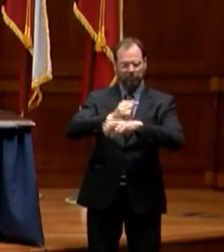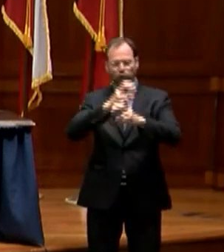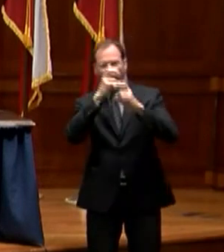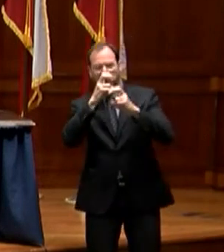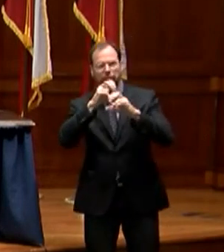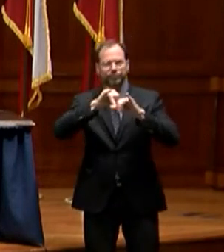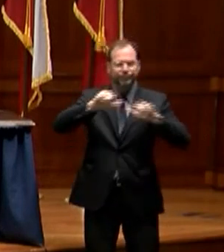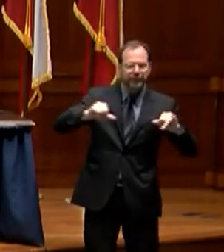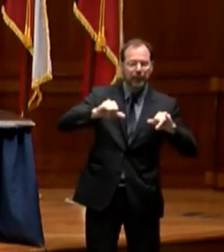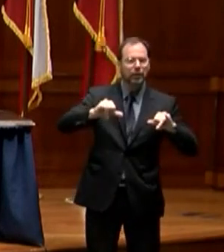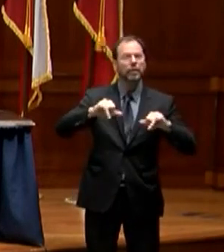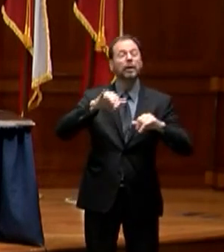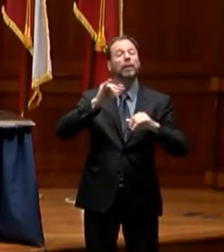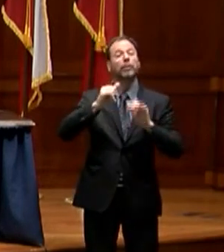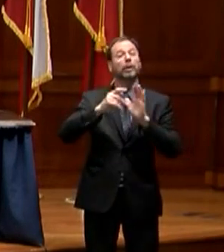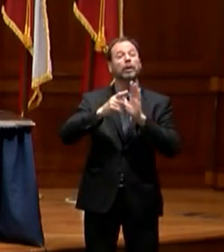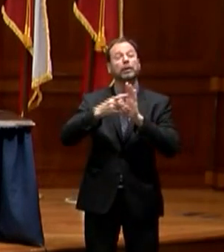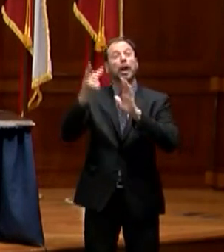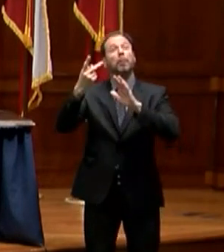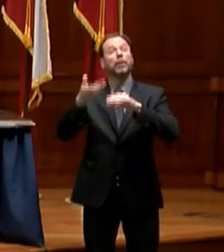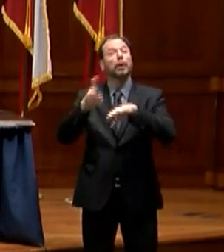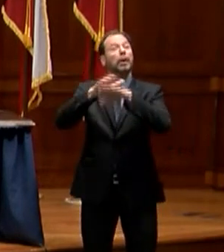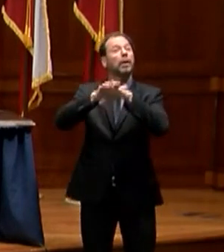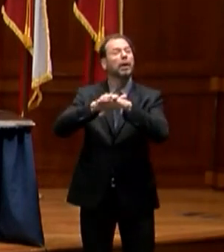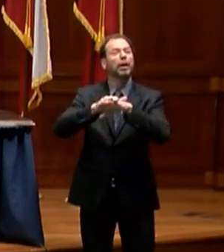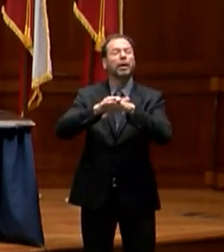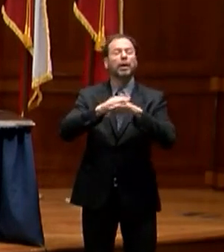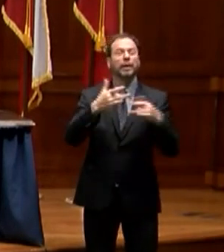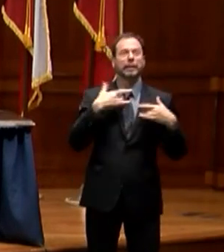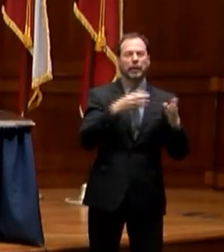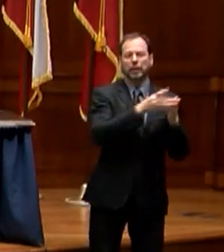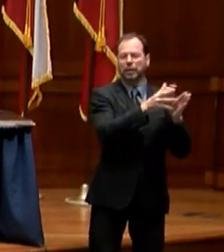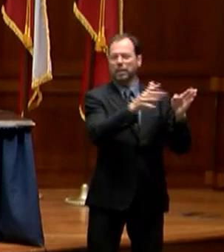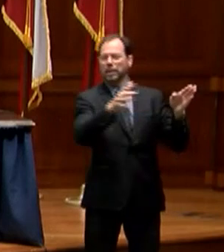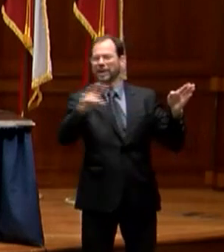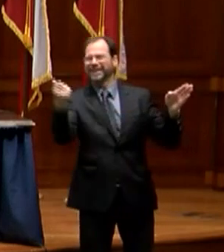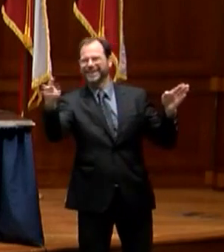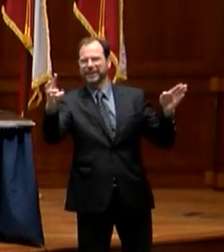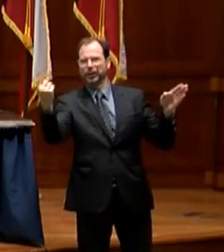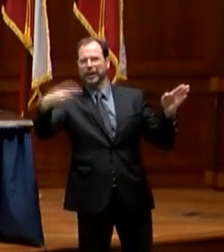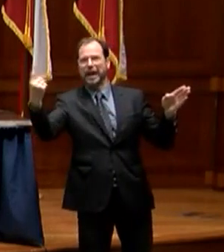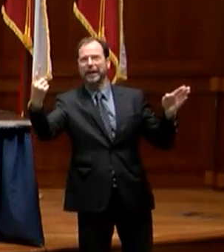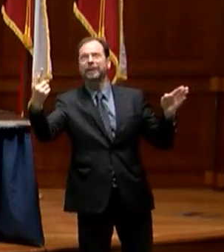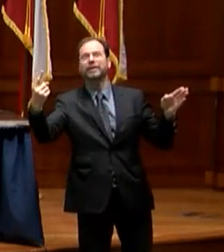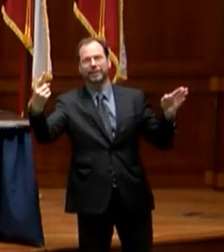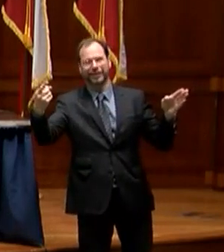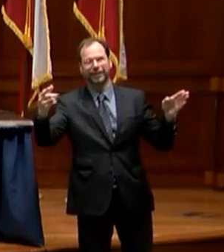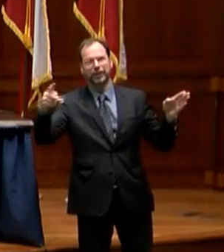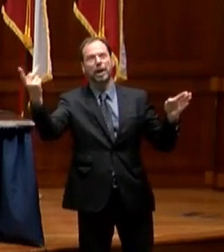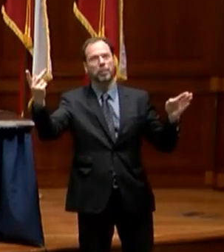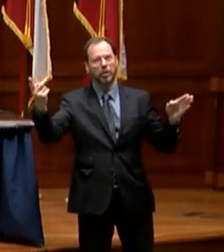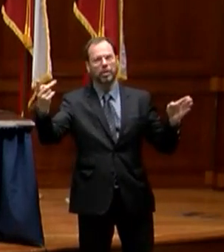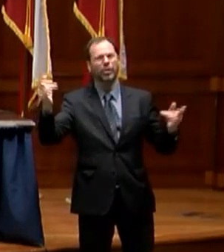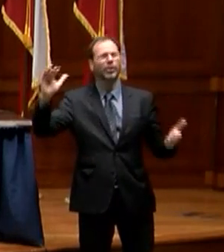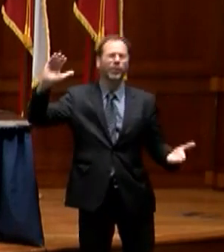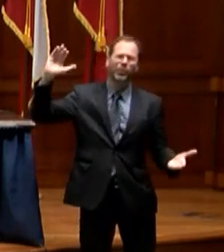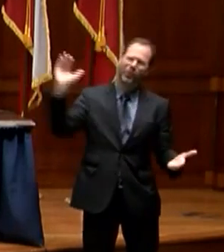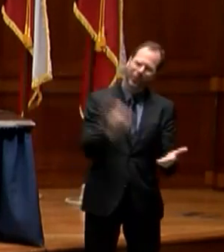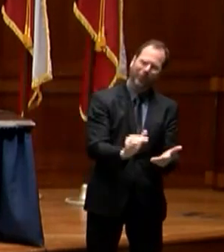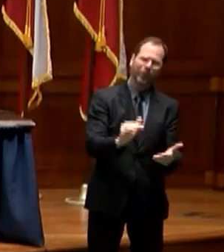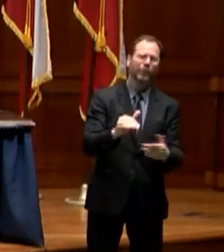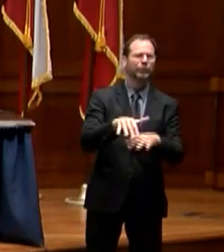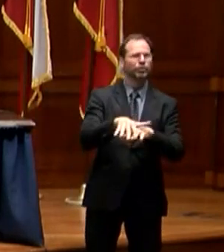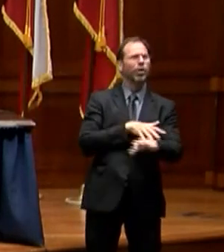over time, their doubling time is down to about 16 days. So that it's slowed down dramatically. The rate